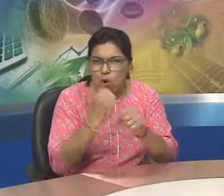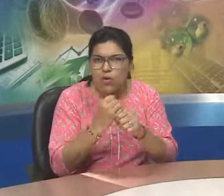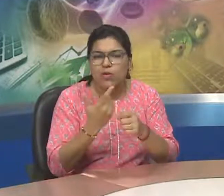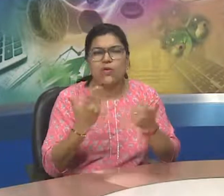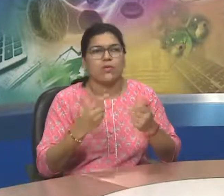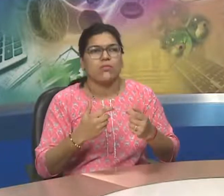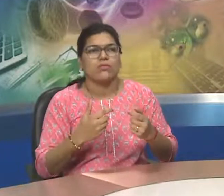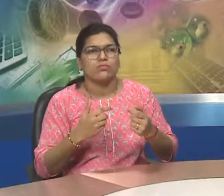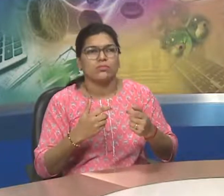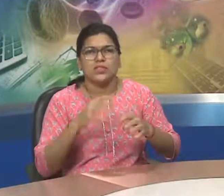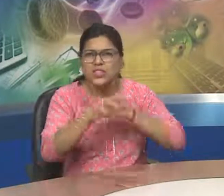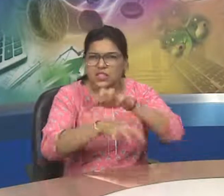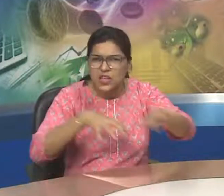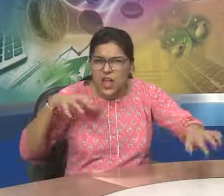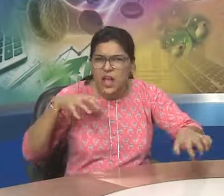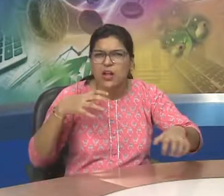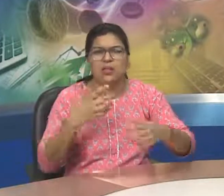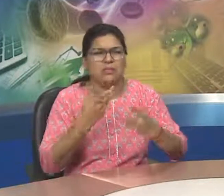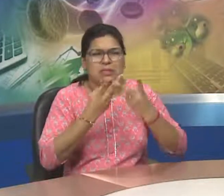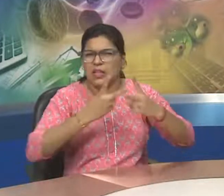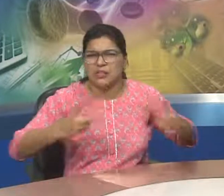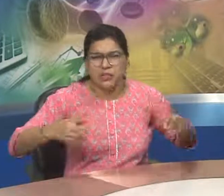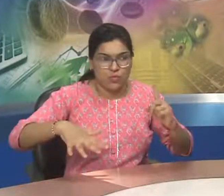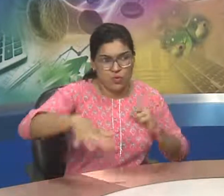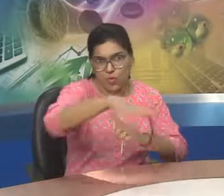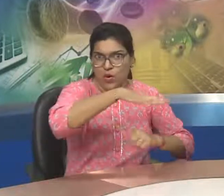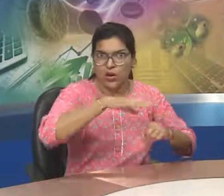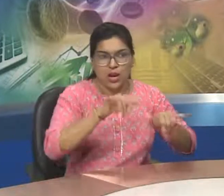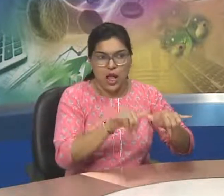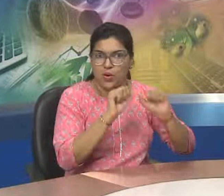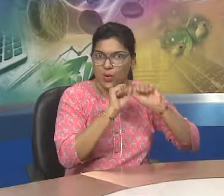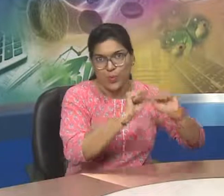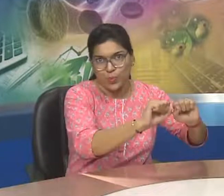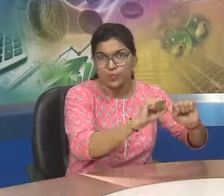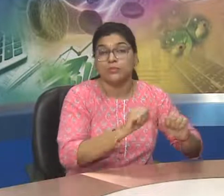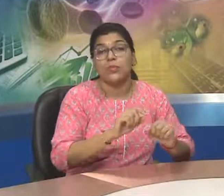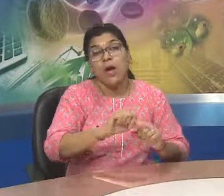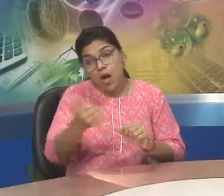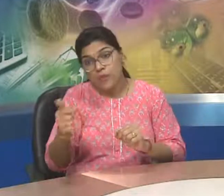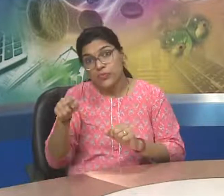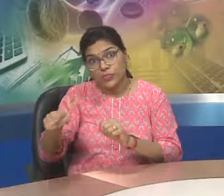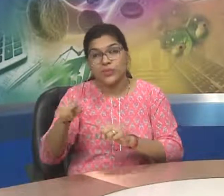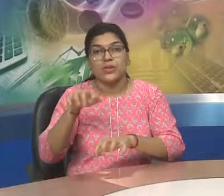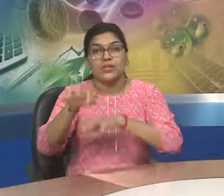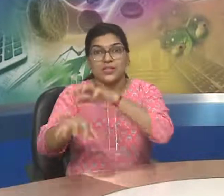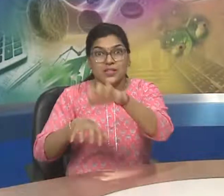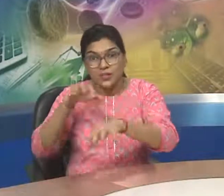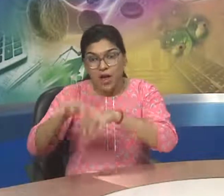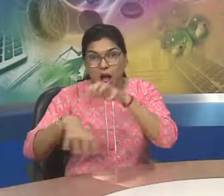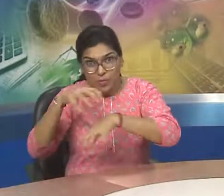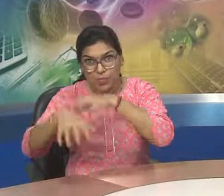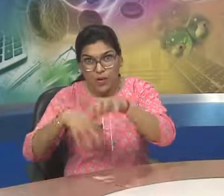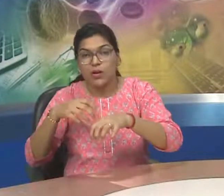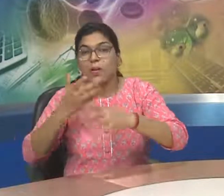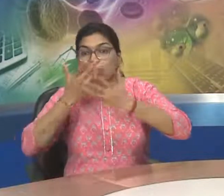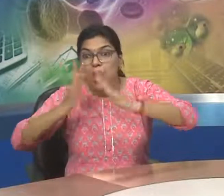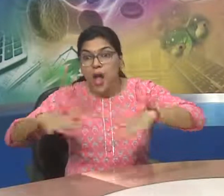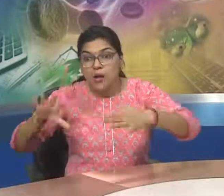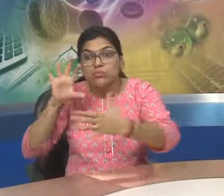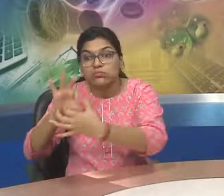for another. They all are dependent on each other for